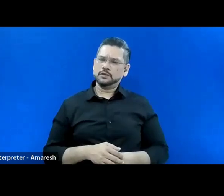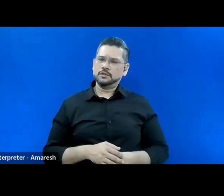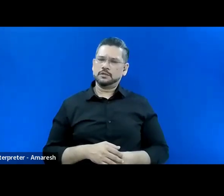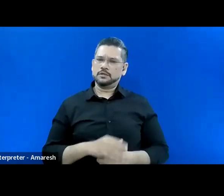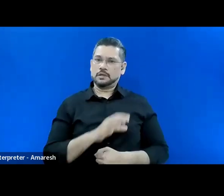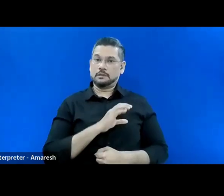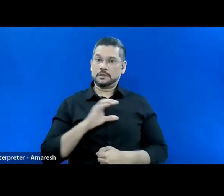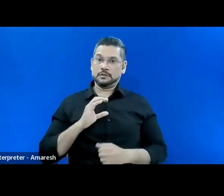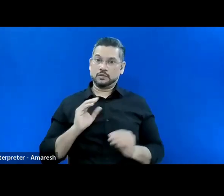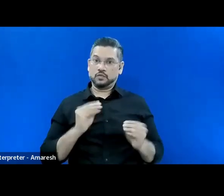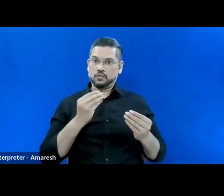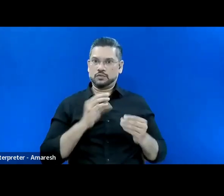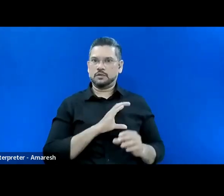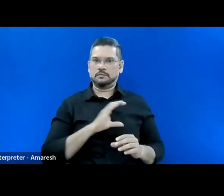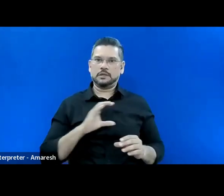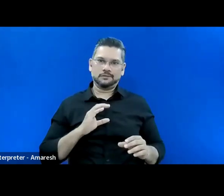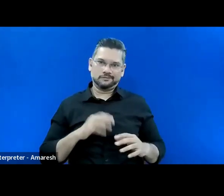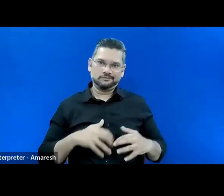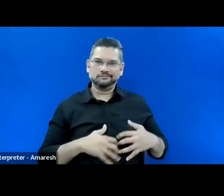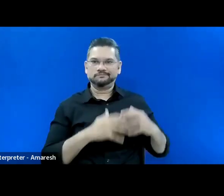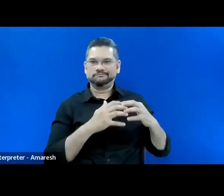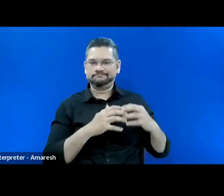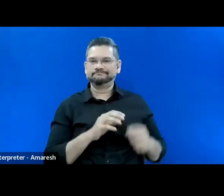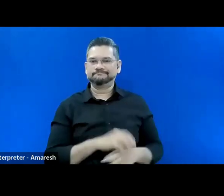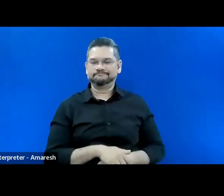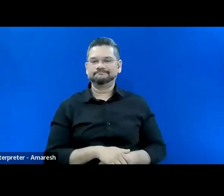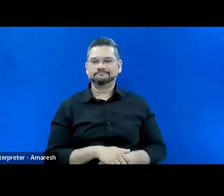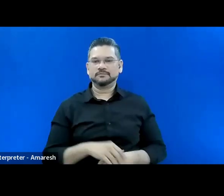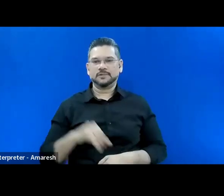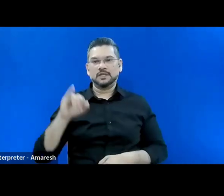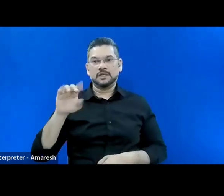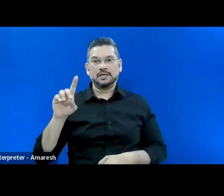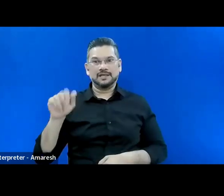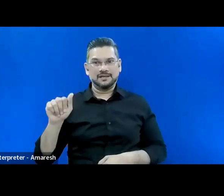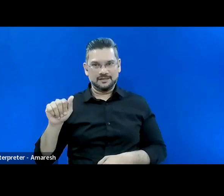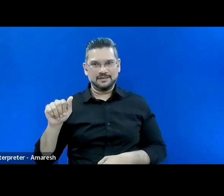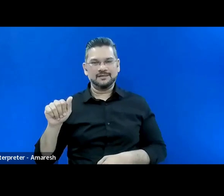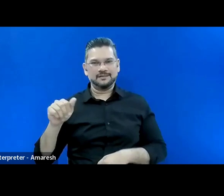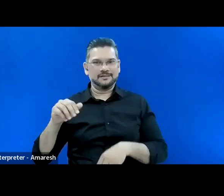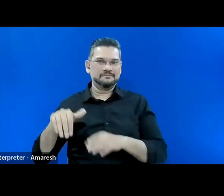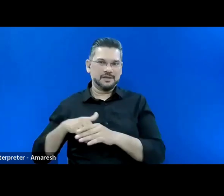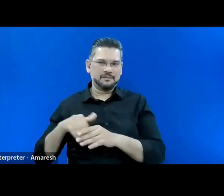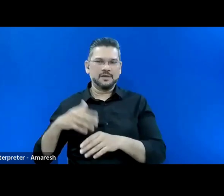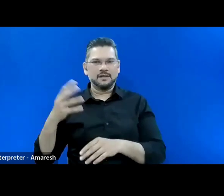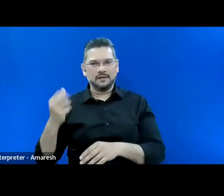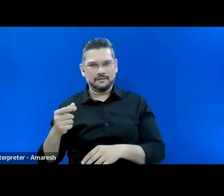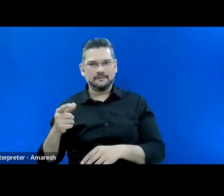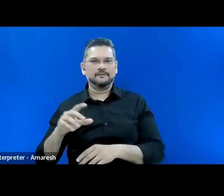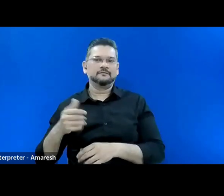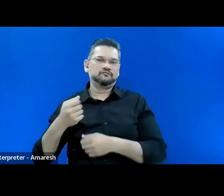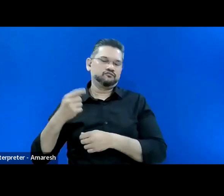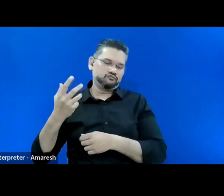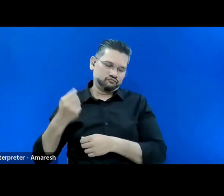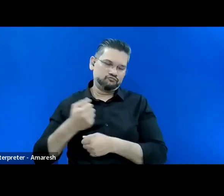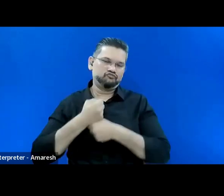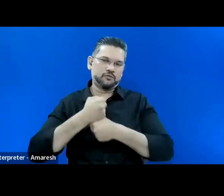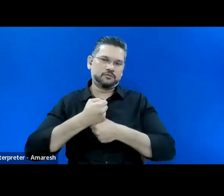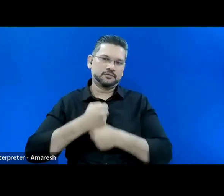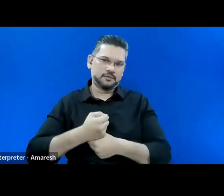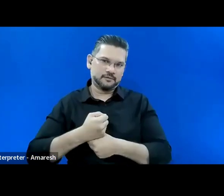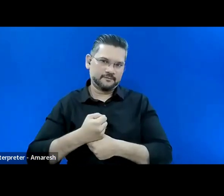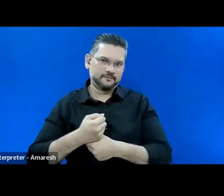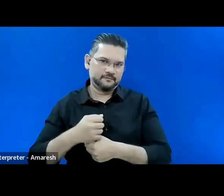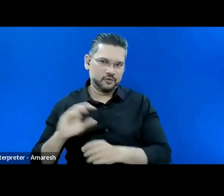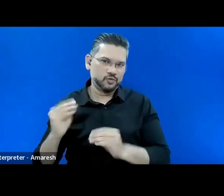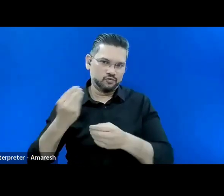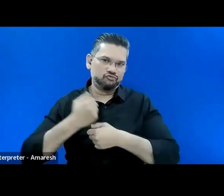mentioned. So all IDA members have a youth representative who is a part of this youth committee. And it's a committee, TCI